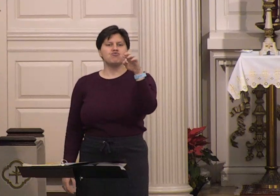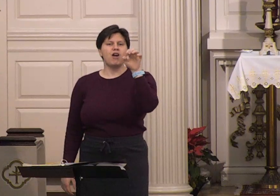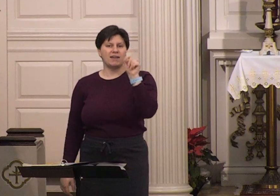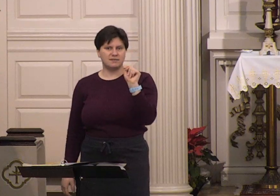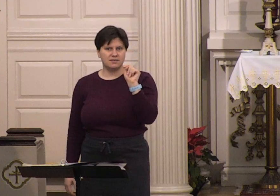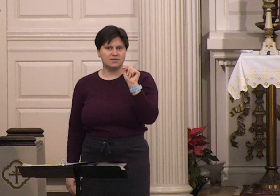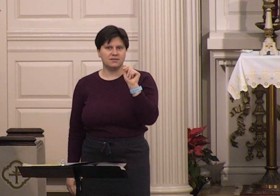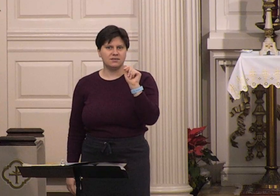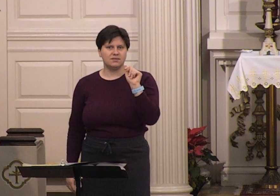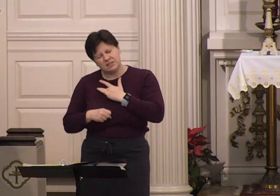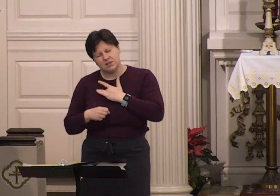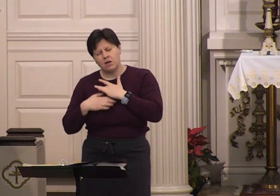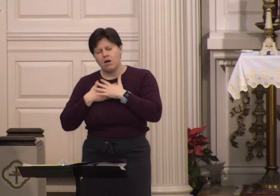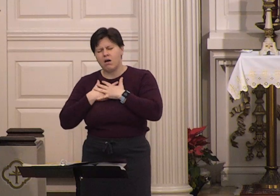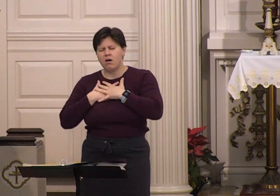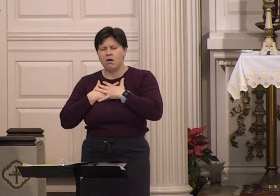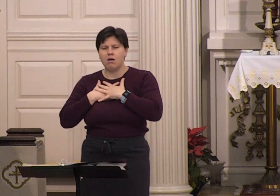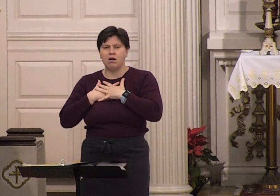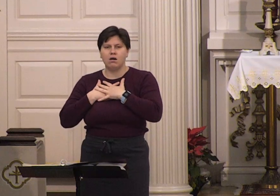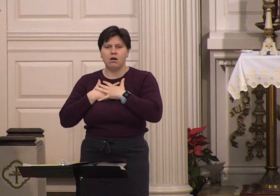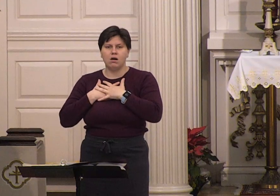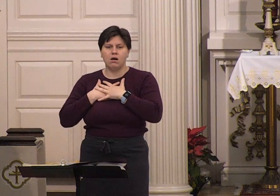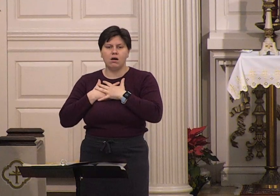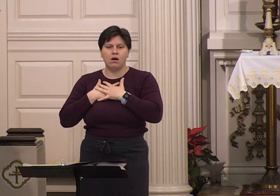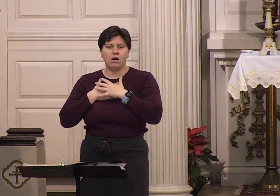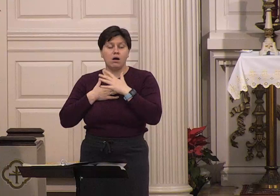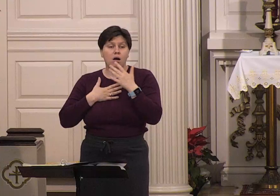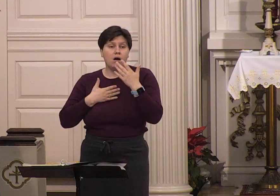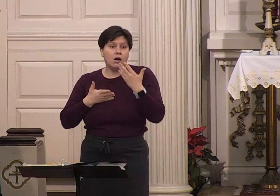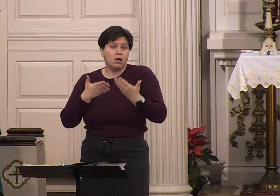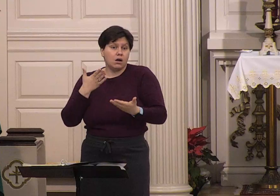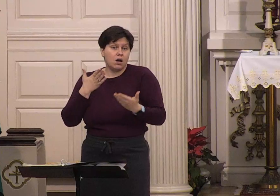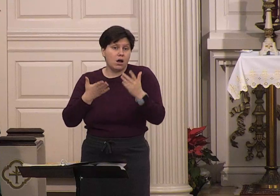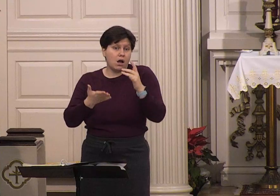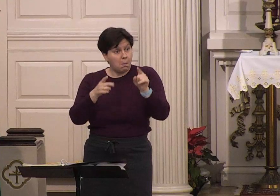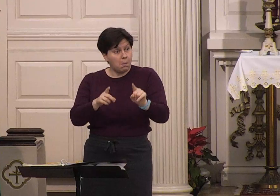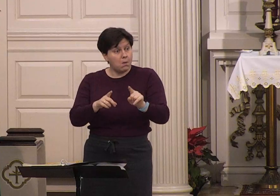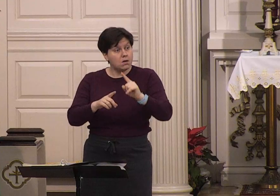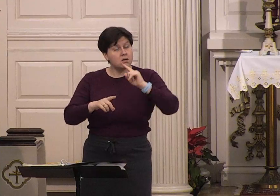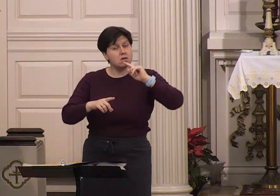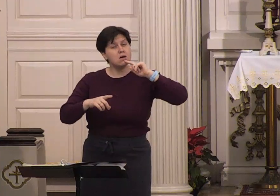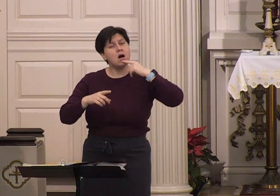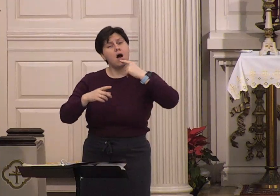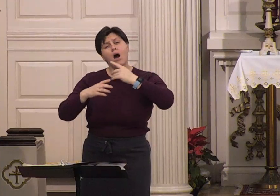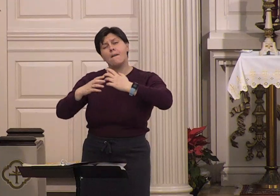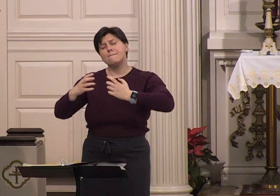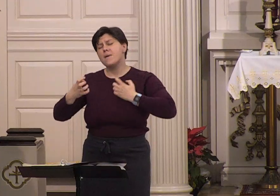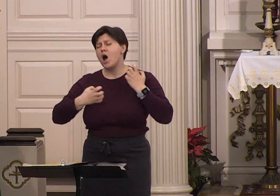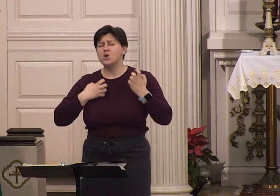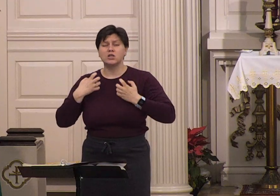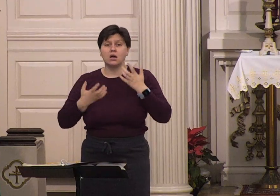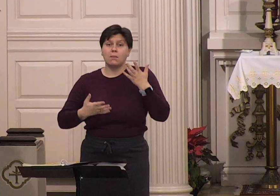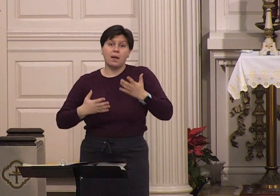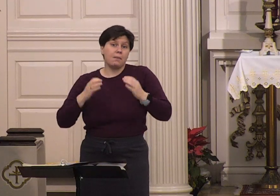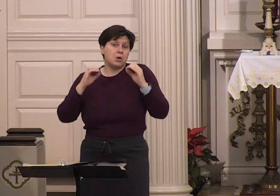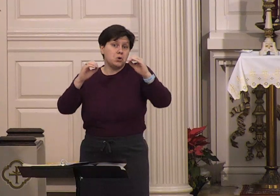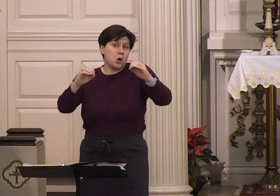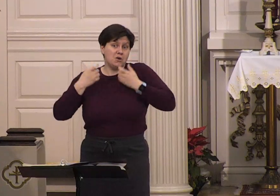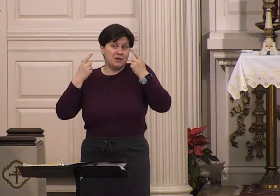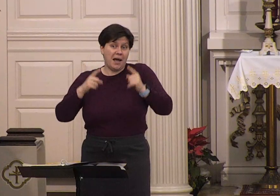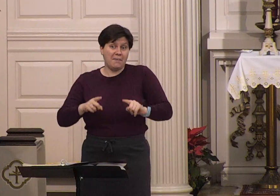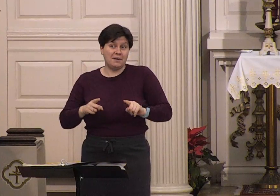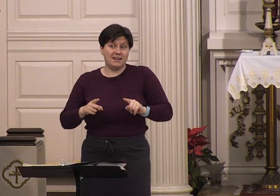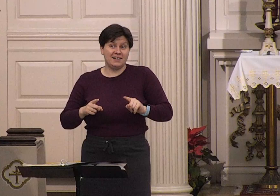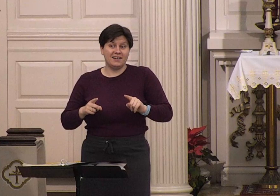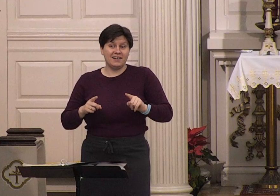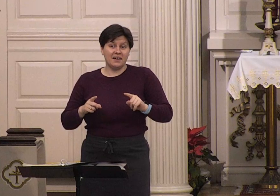heart that I have done this. Now, this may come with great emotion. It may come with no emotion. We might not feel